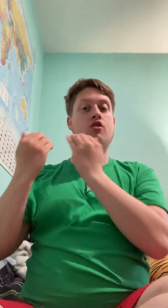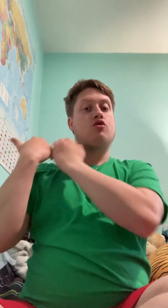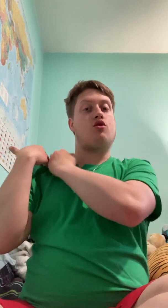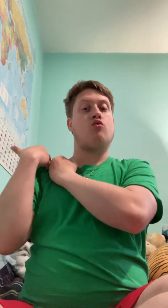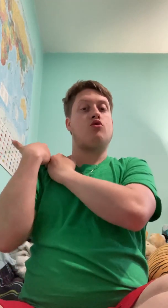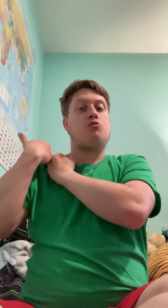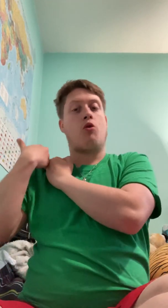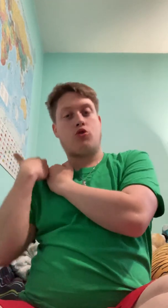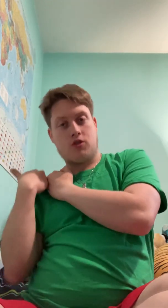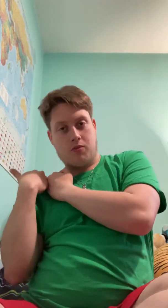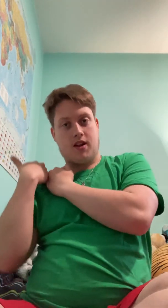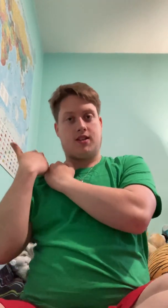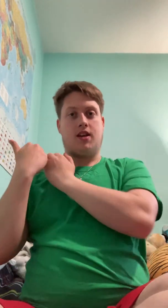So responsibility,